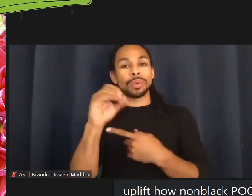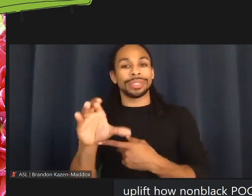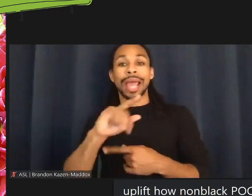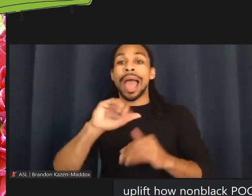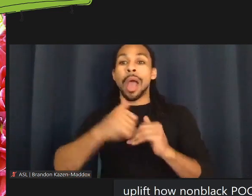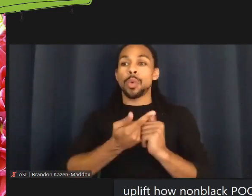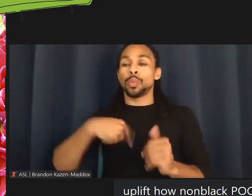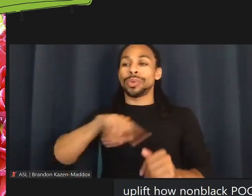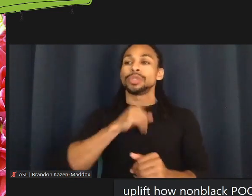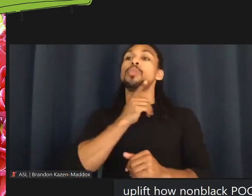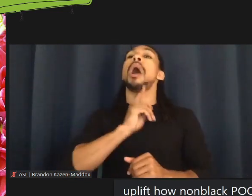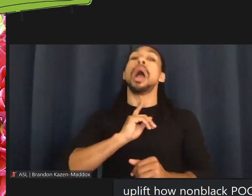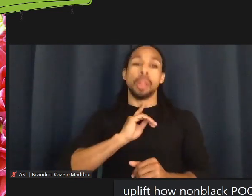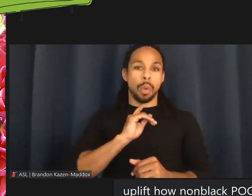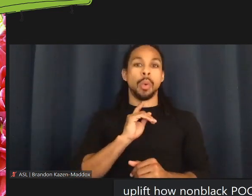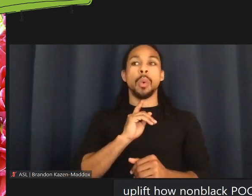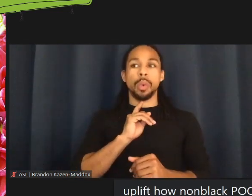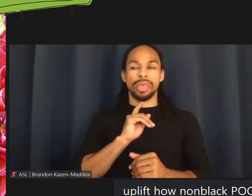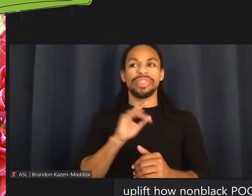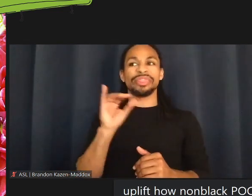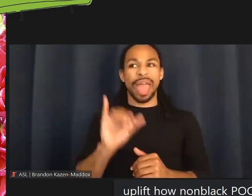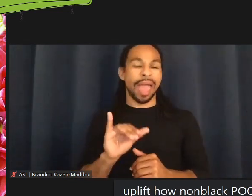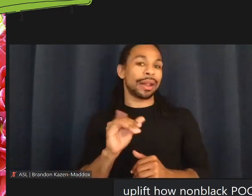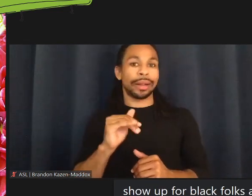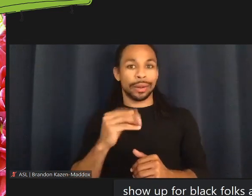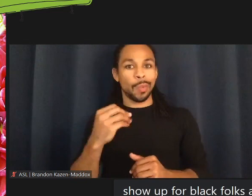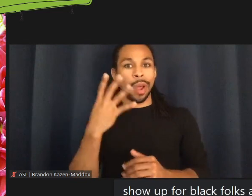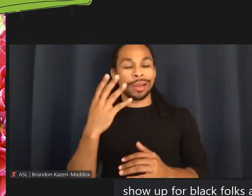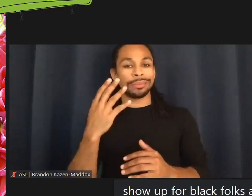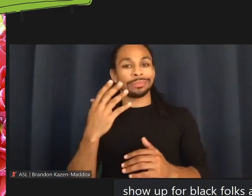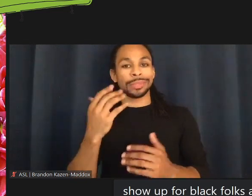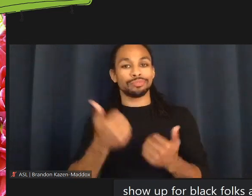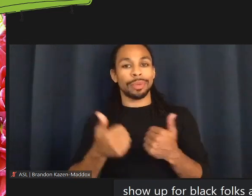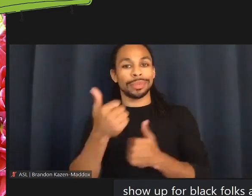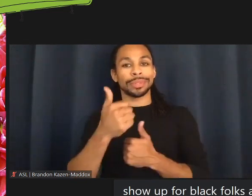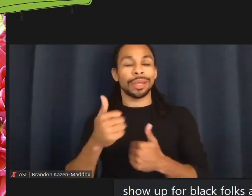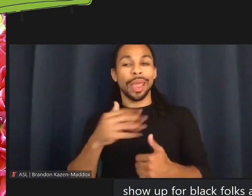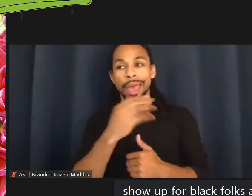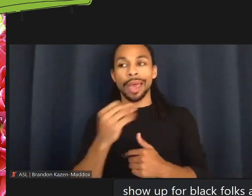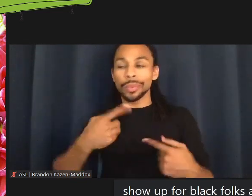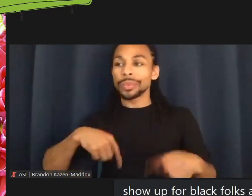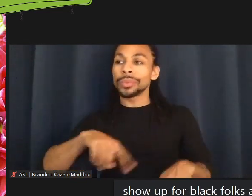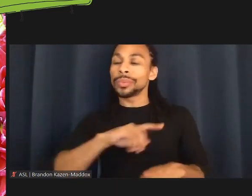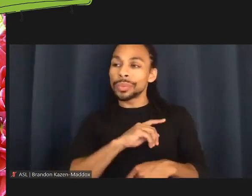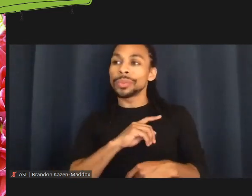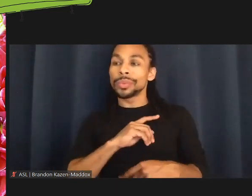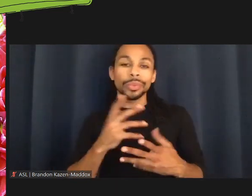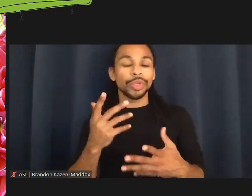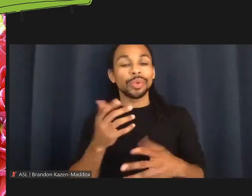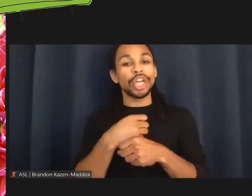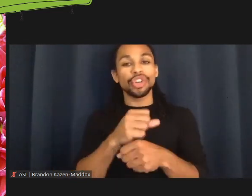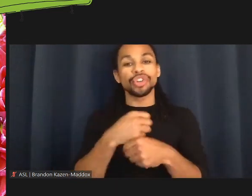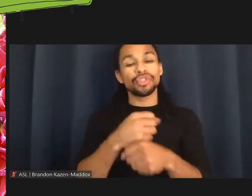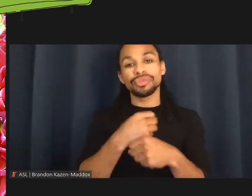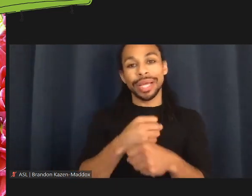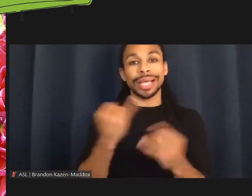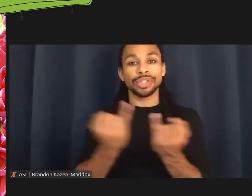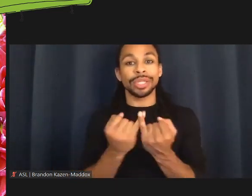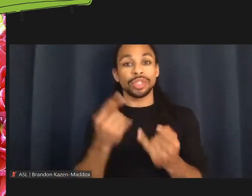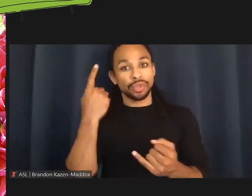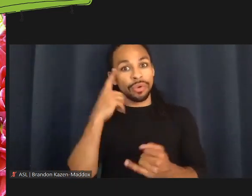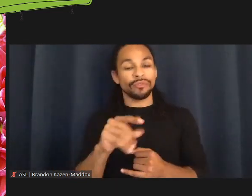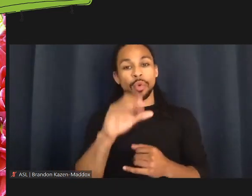right? And it creates isolation. And so, please, for Cyree, Eddie, Juby, everybody on